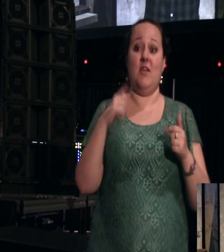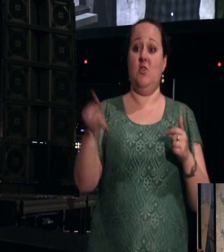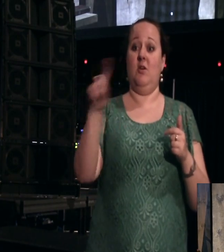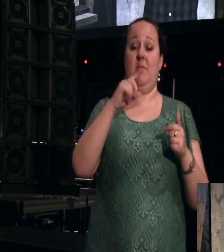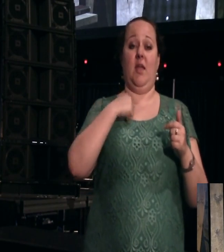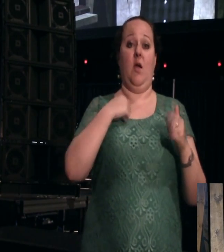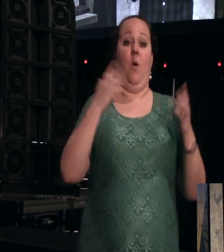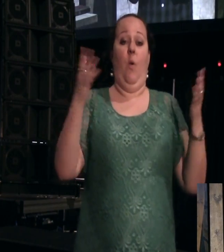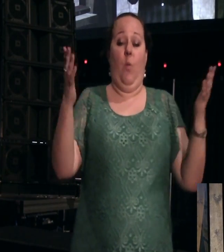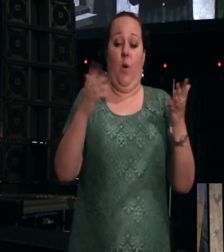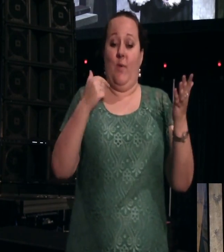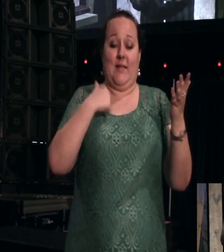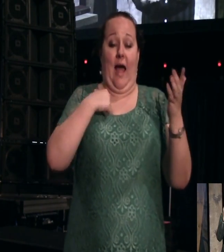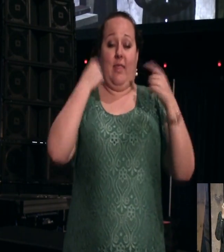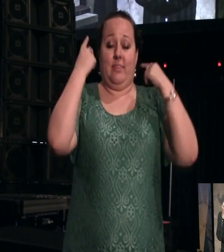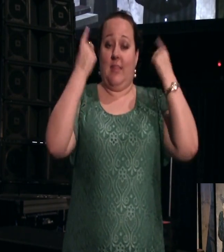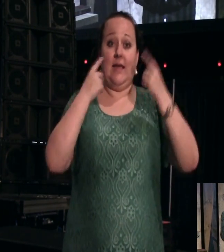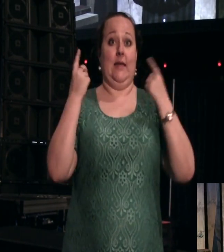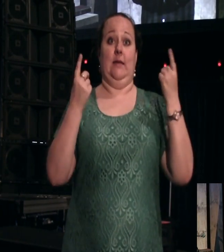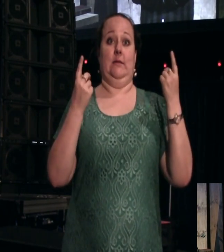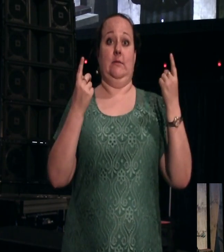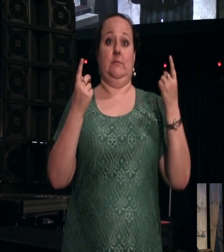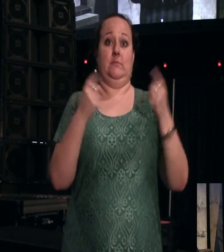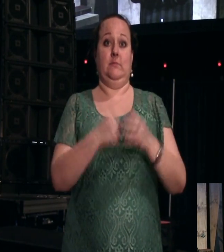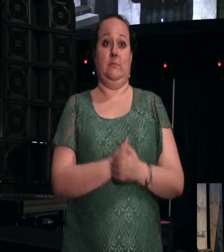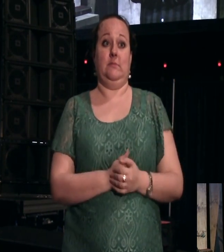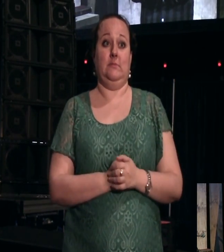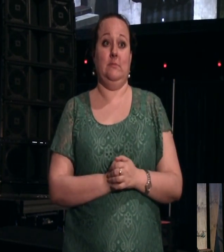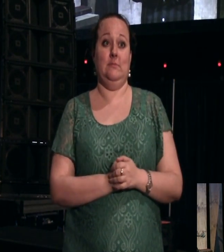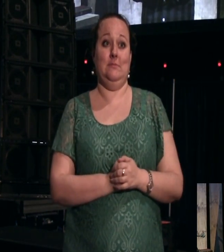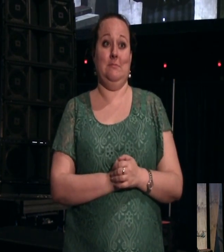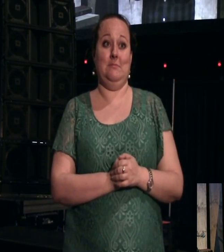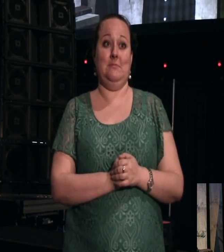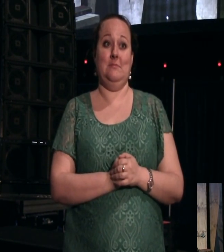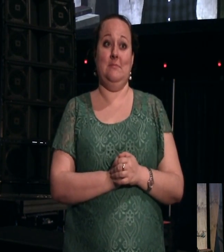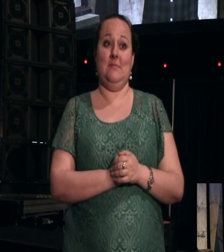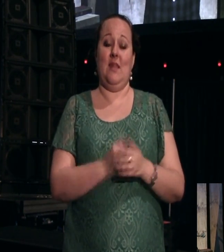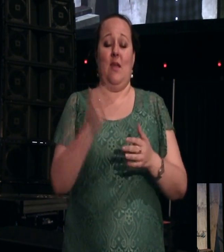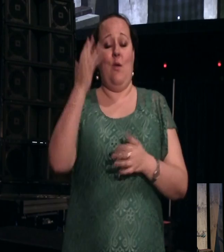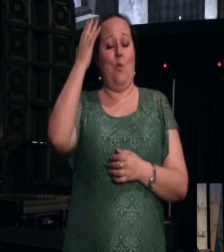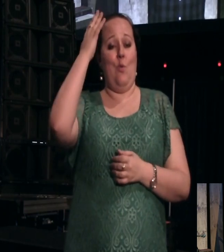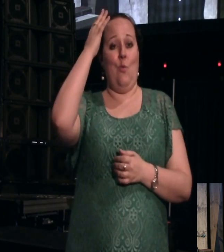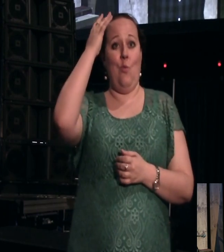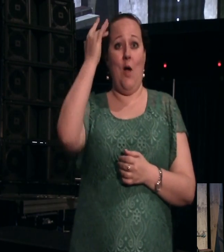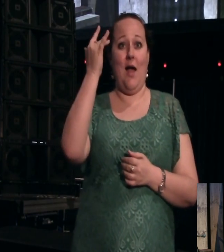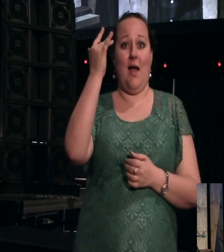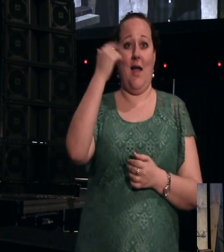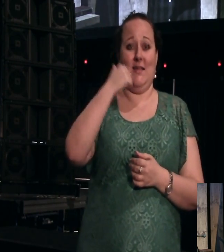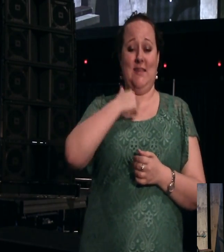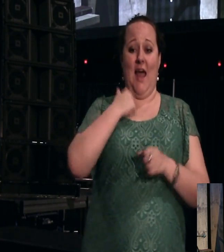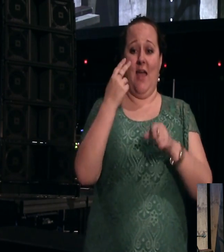this season of life, and you're just going to be like, what was I thinking?